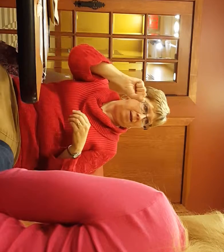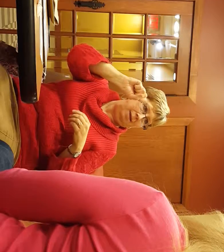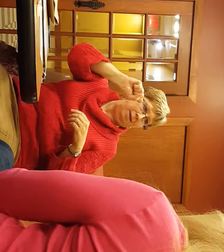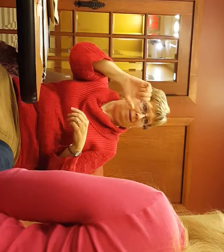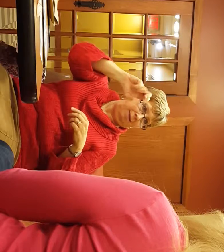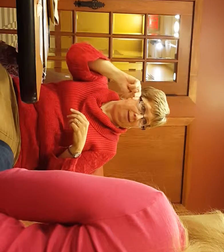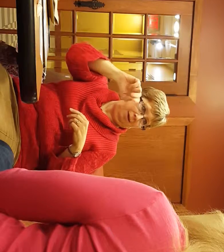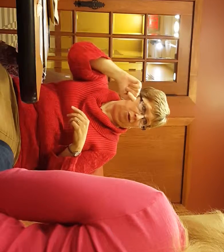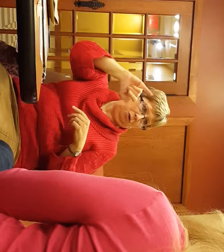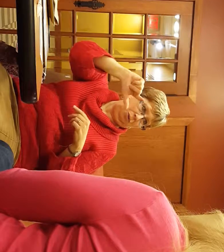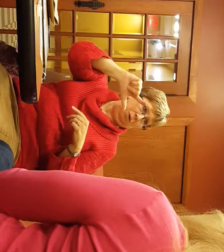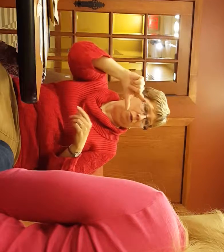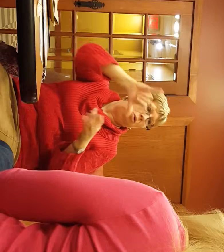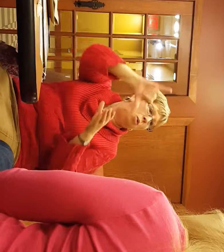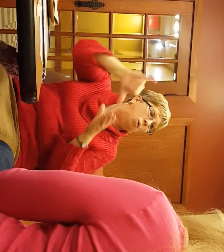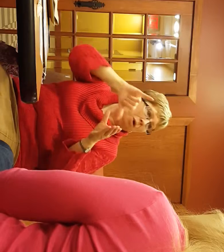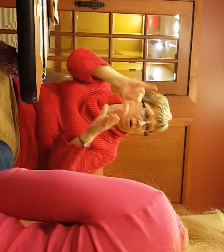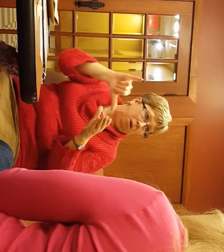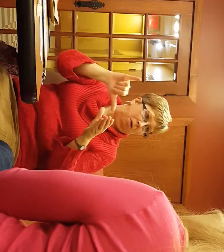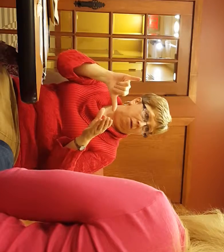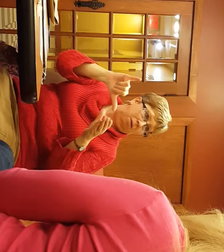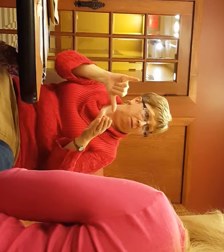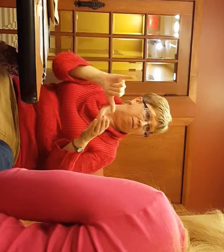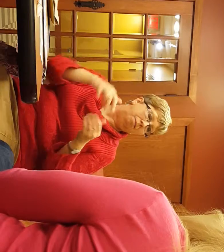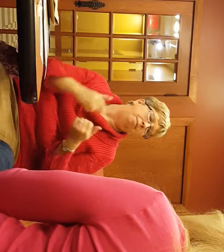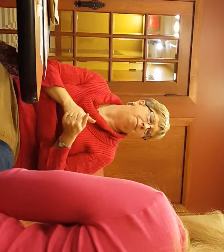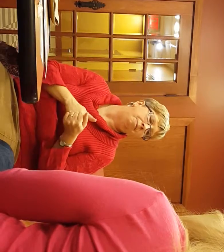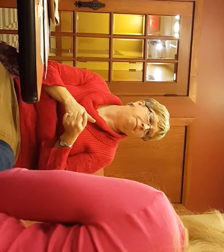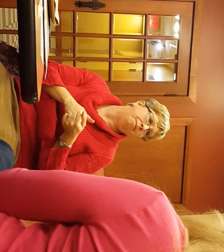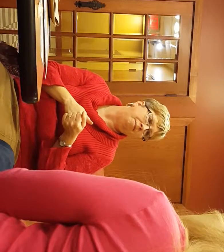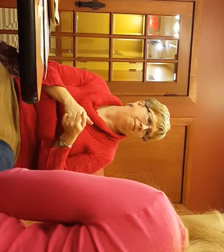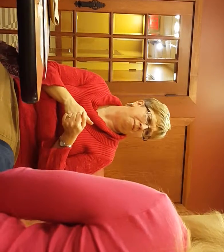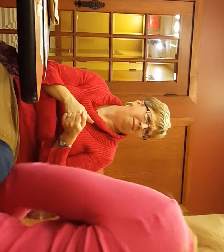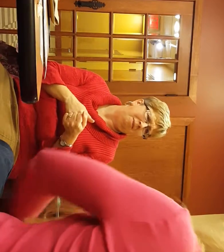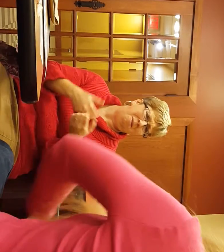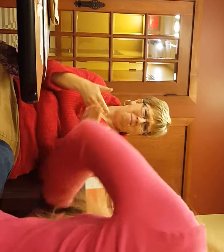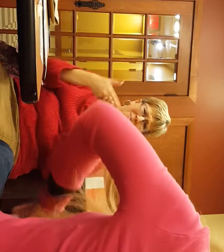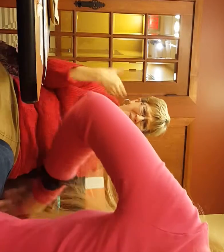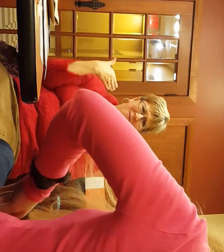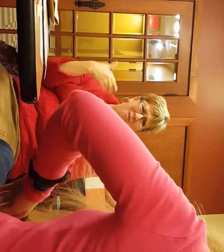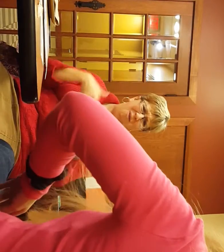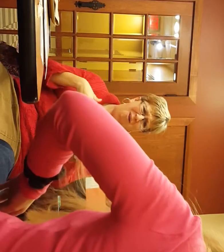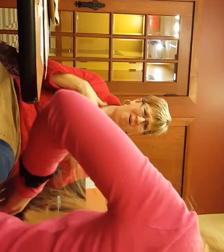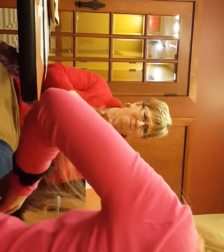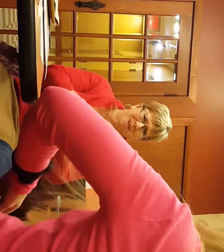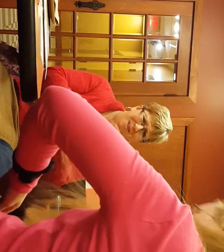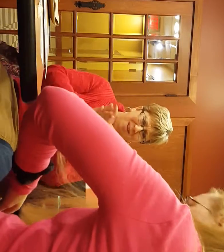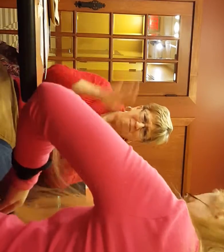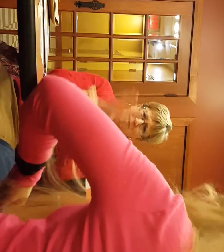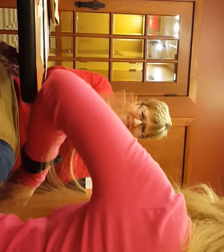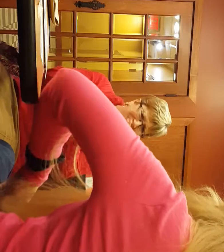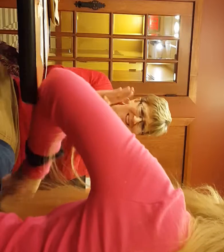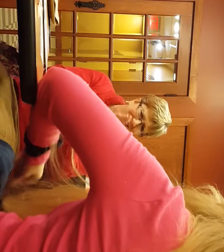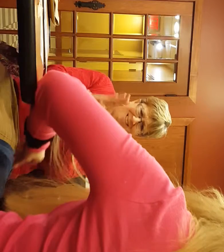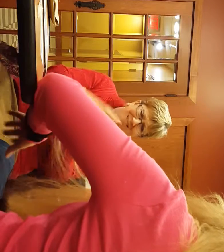and that's what got me started in it as a business. Because I didn't have an interest in a business. I already had health food stores I worked for. Although at this point with